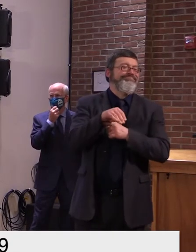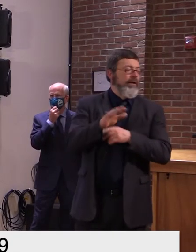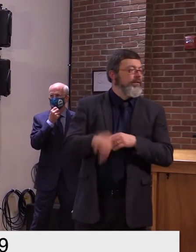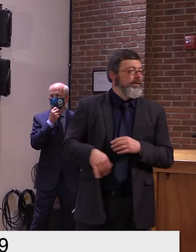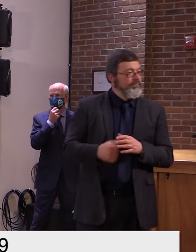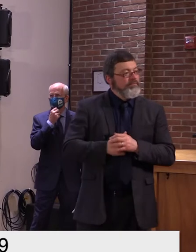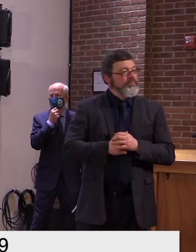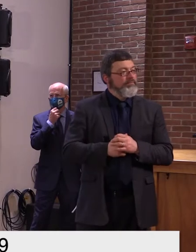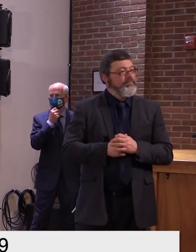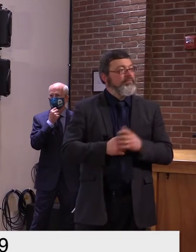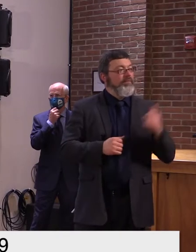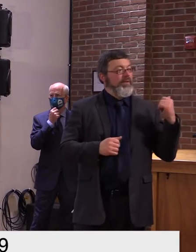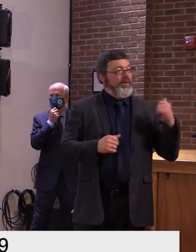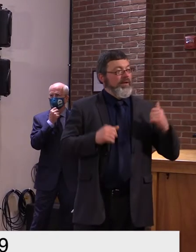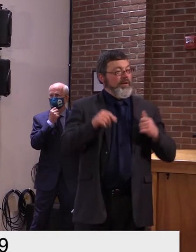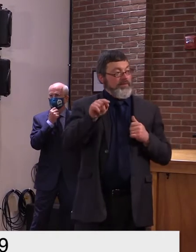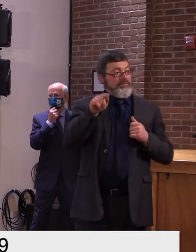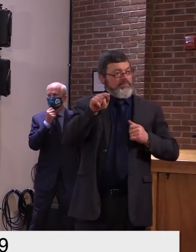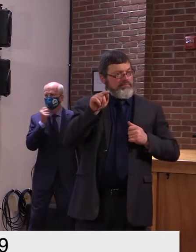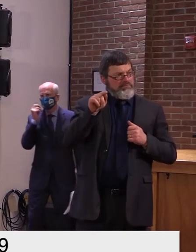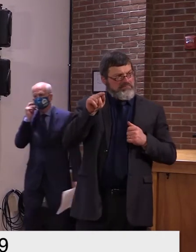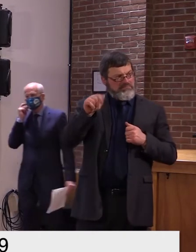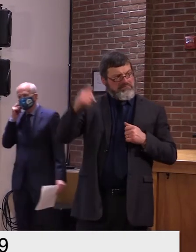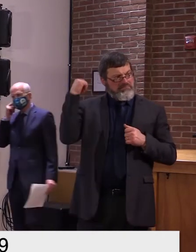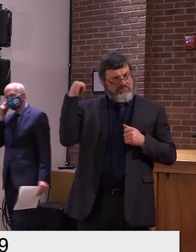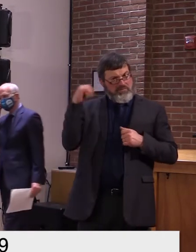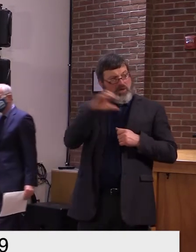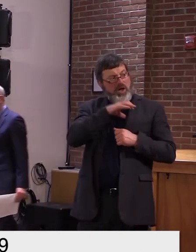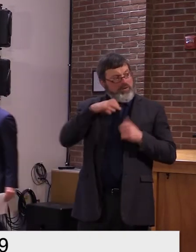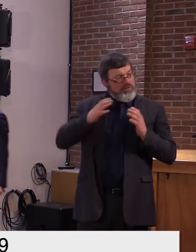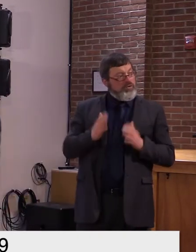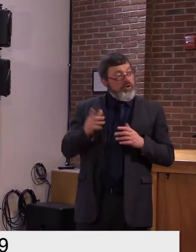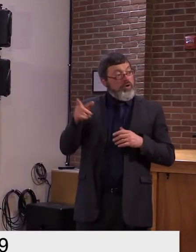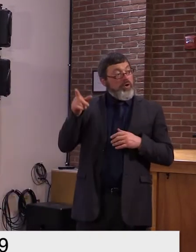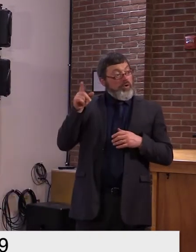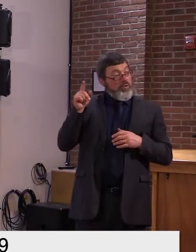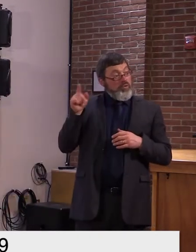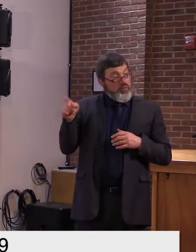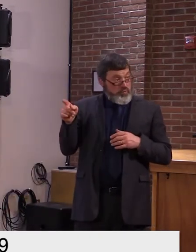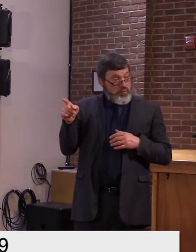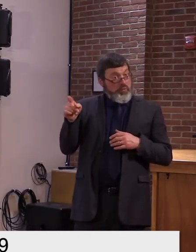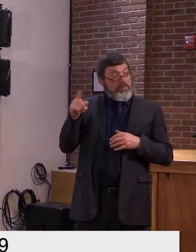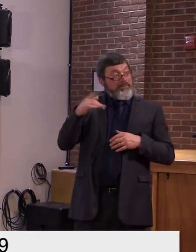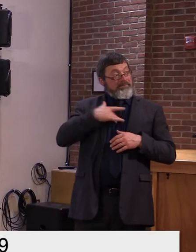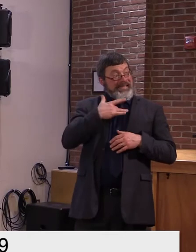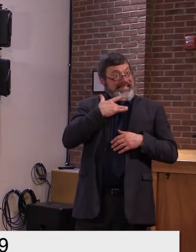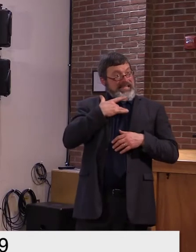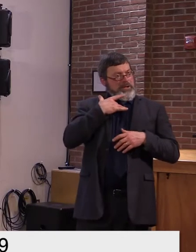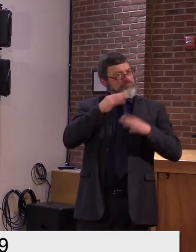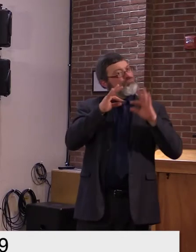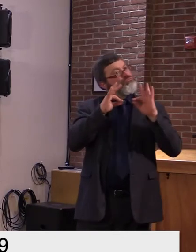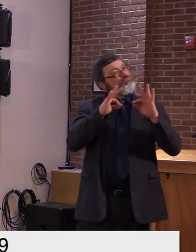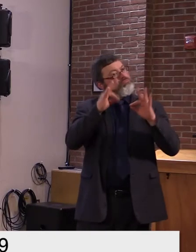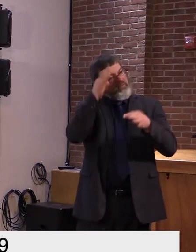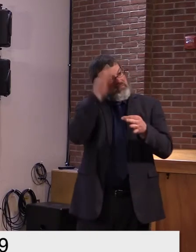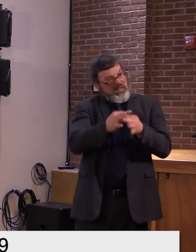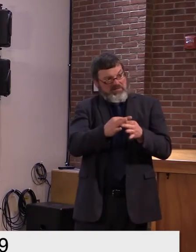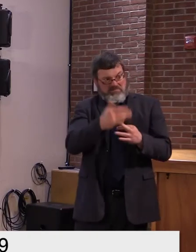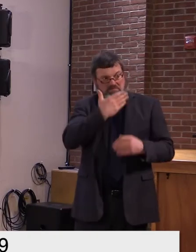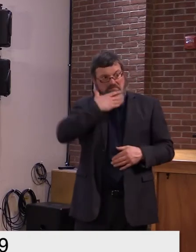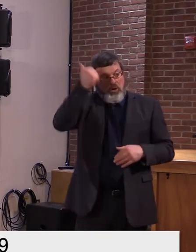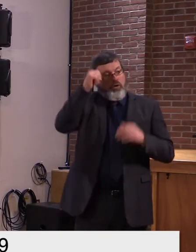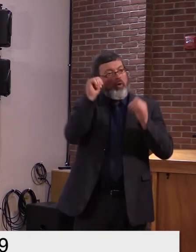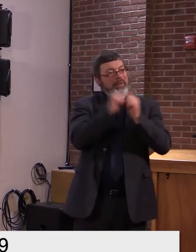Congress, in the new administration, when the new administration comes in, is going to